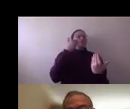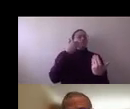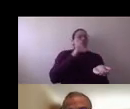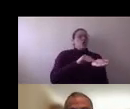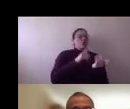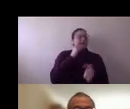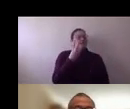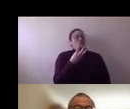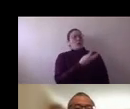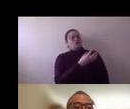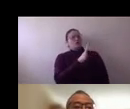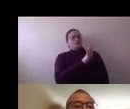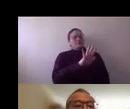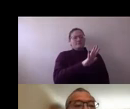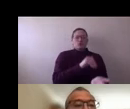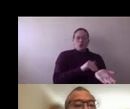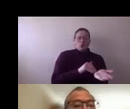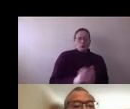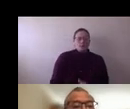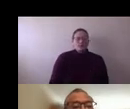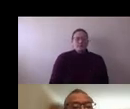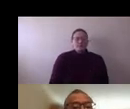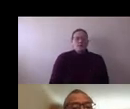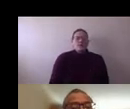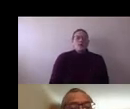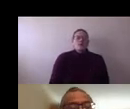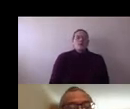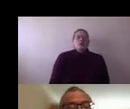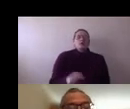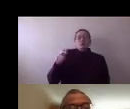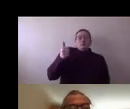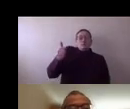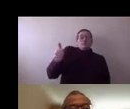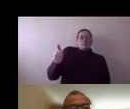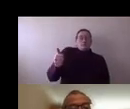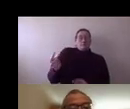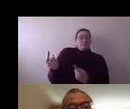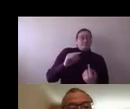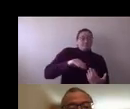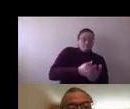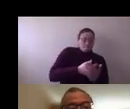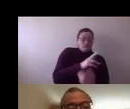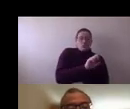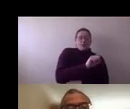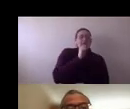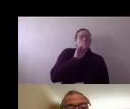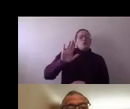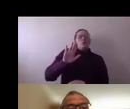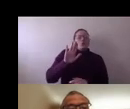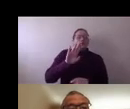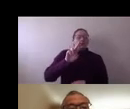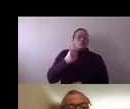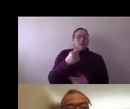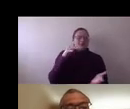Western, so-called Western physician. She then herself came to the US for her undergraduate study at